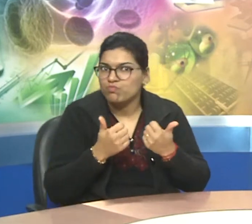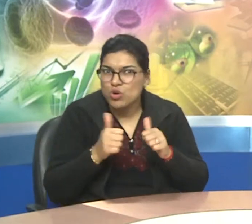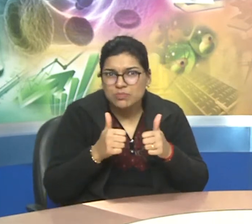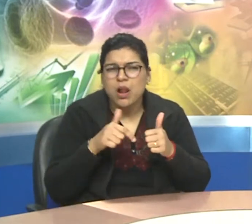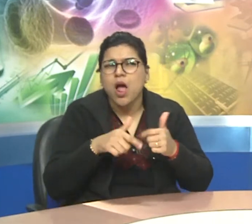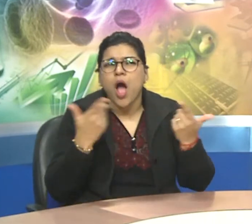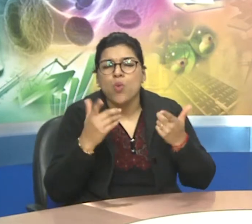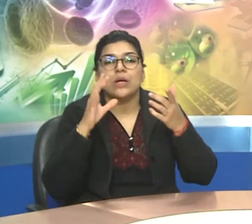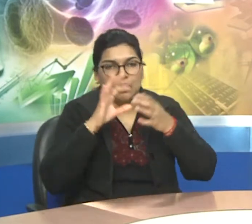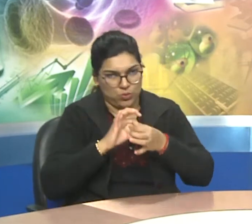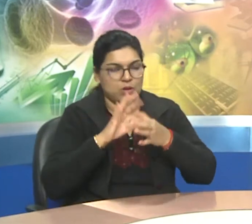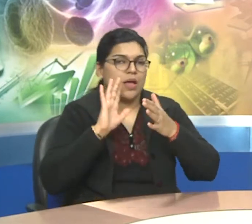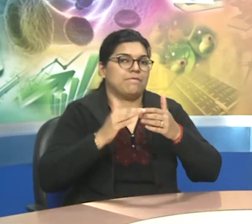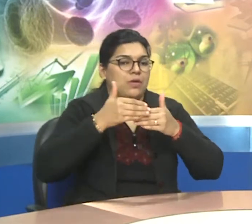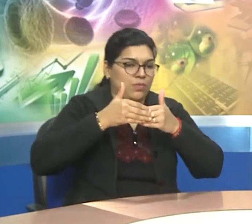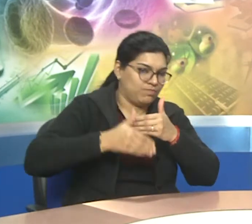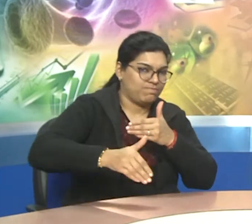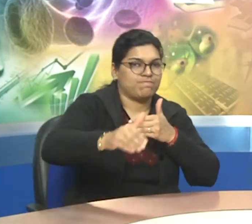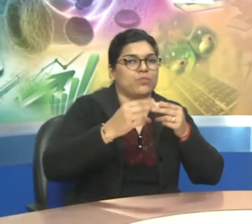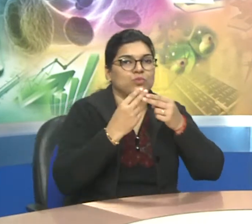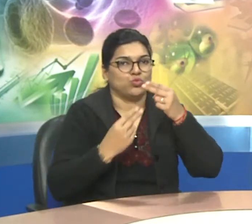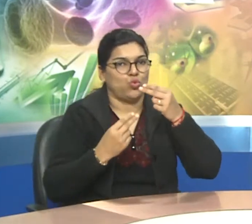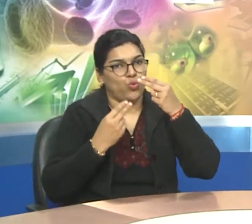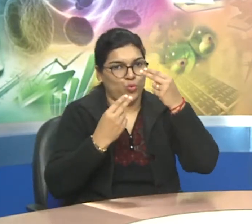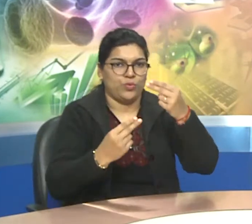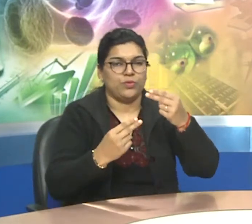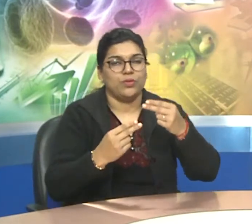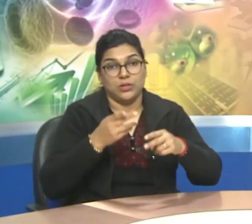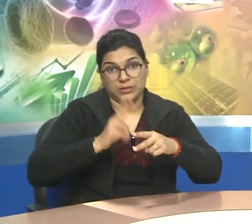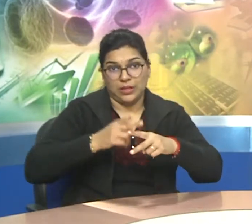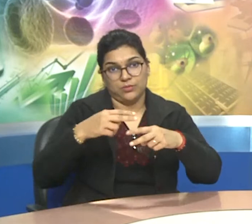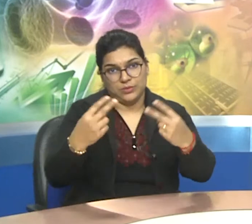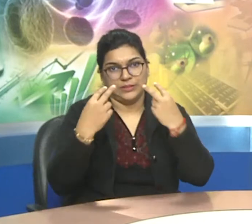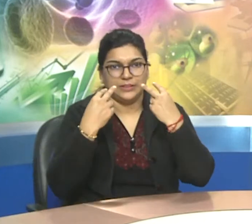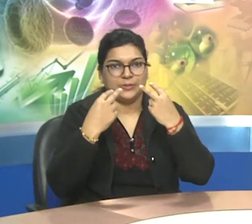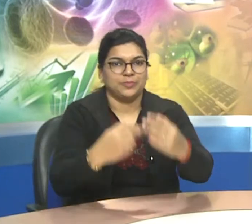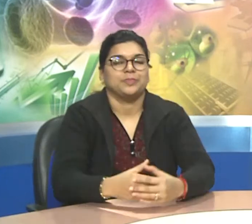We will understand about the recycling.